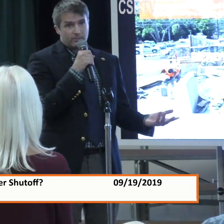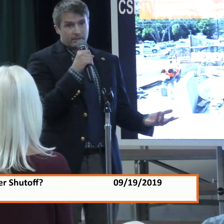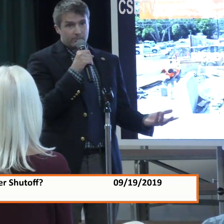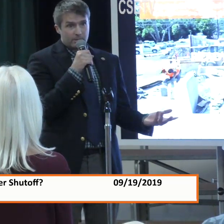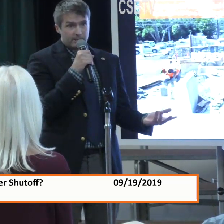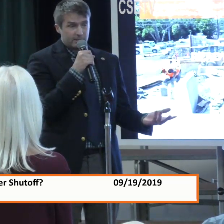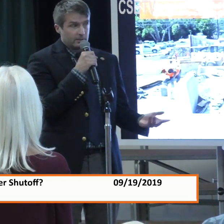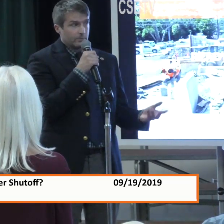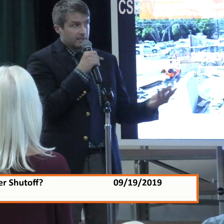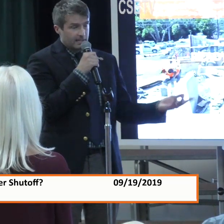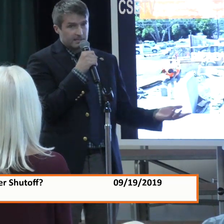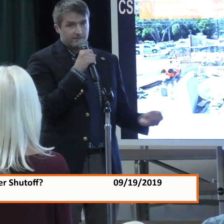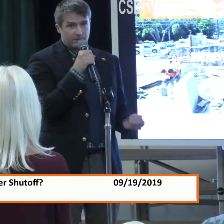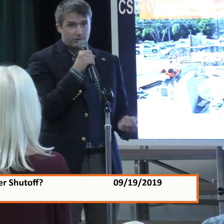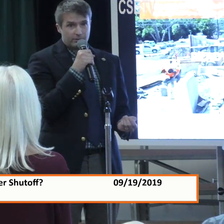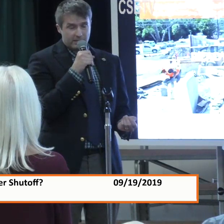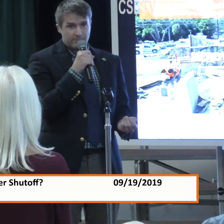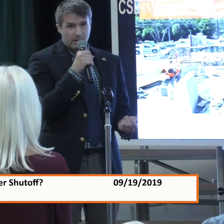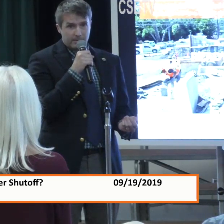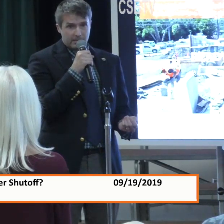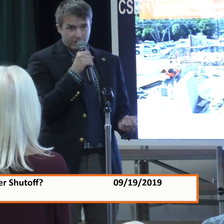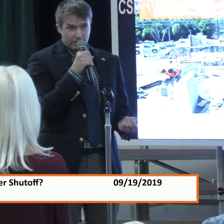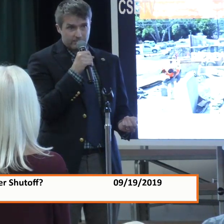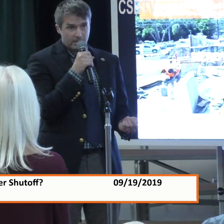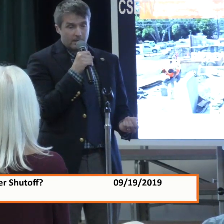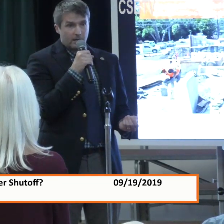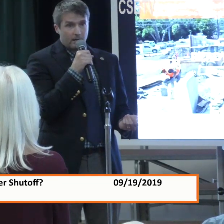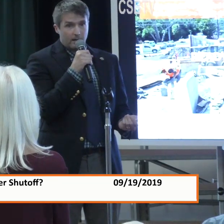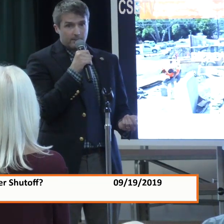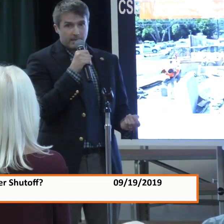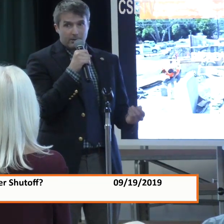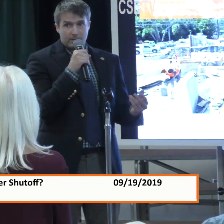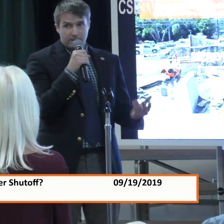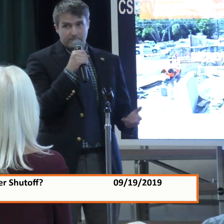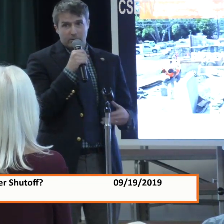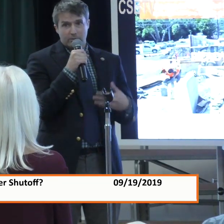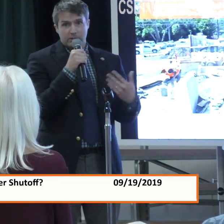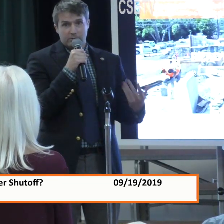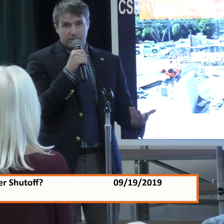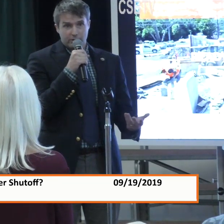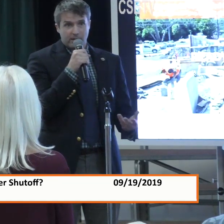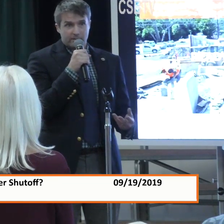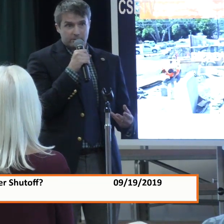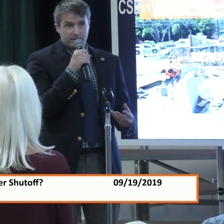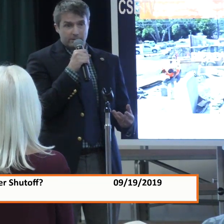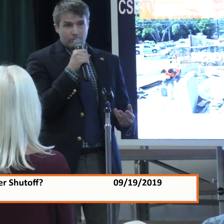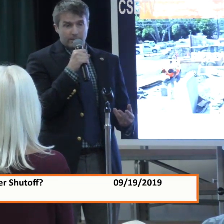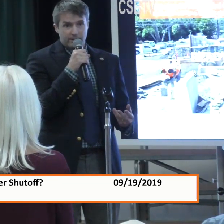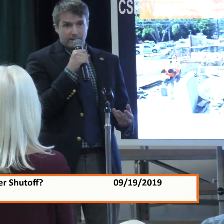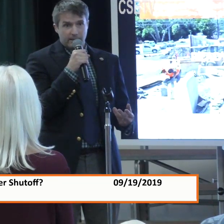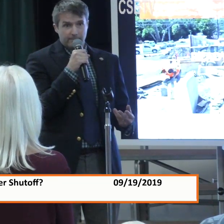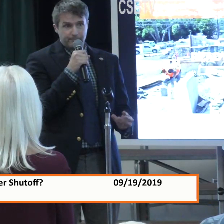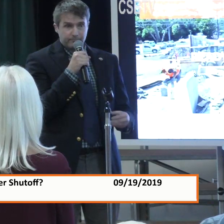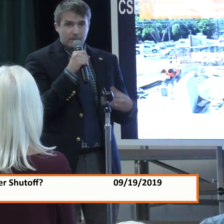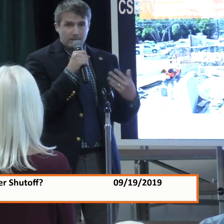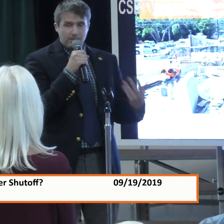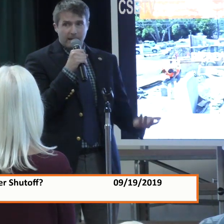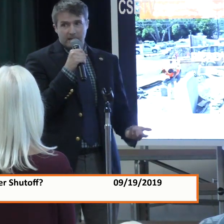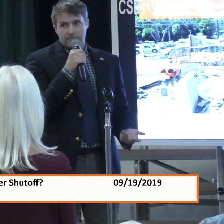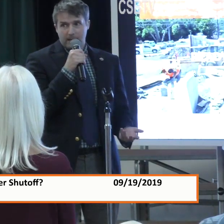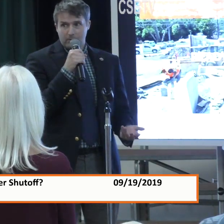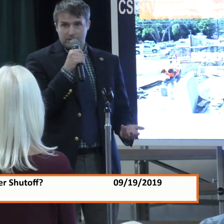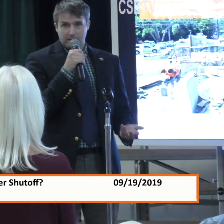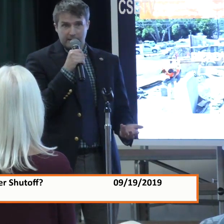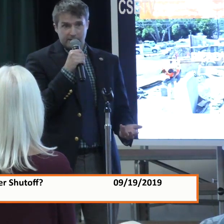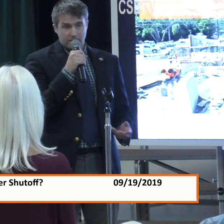track where we're dealing with the access and functional needs population, and we are going to be going into another track dealing with